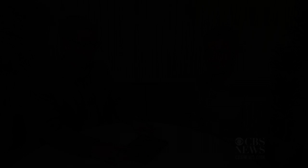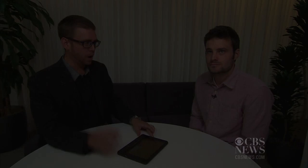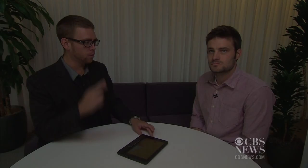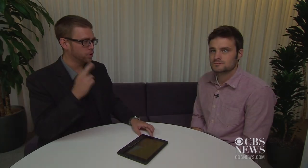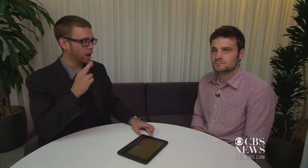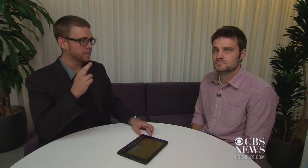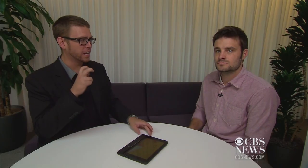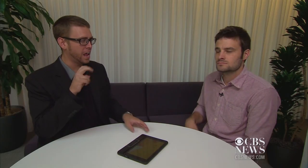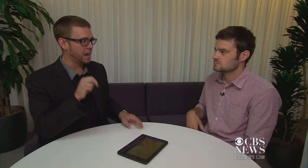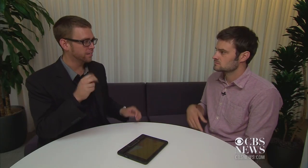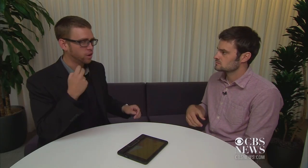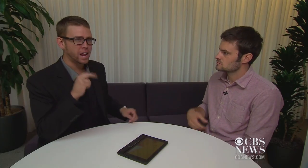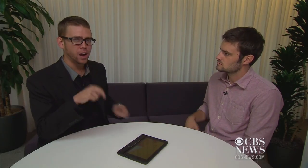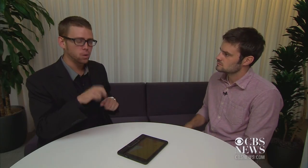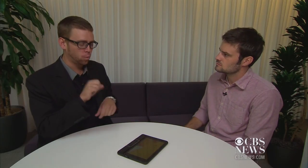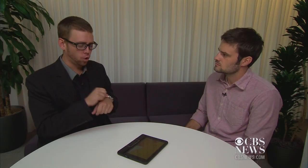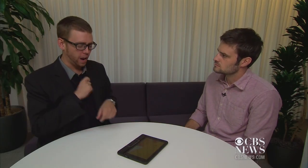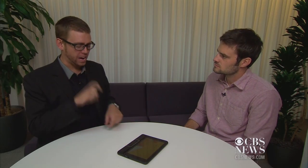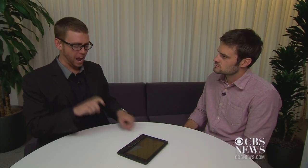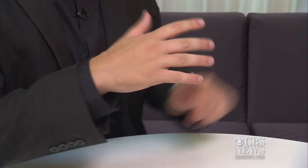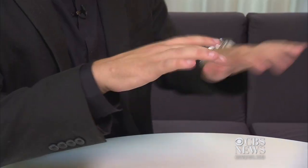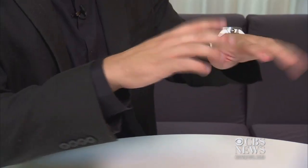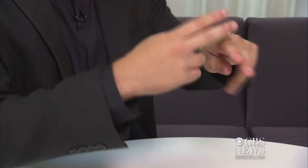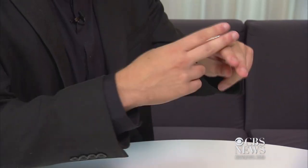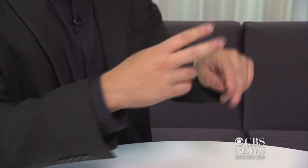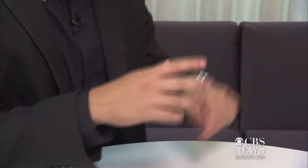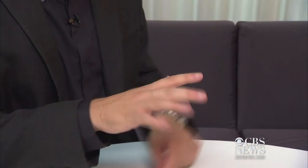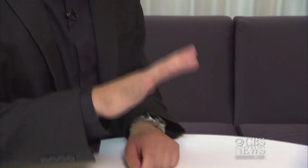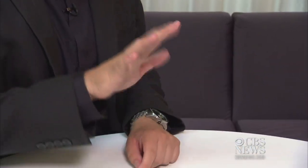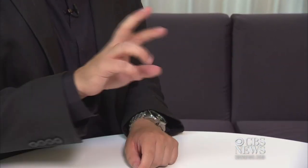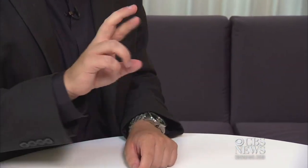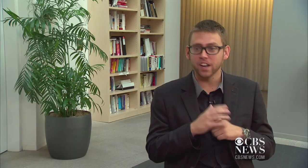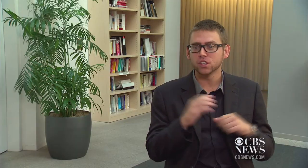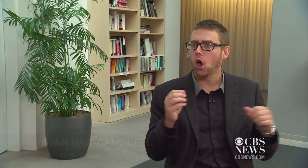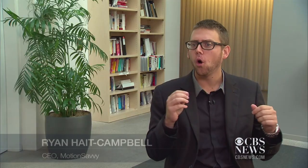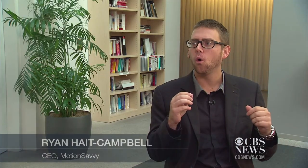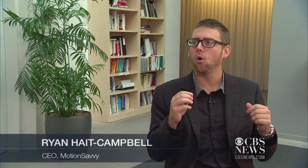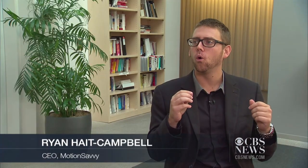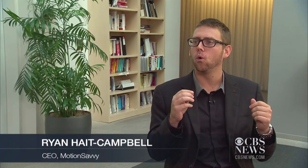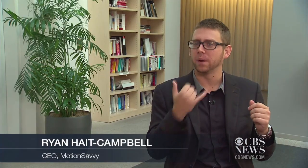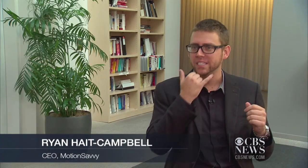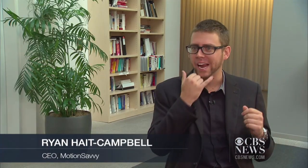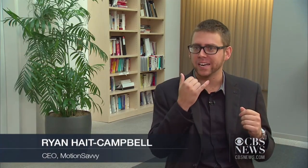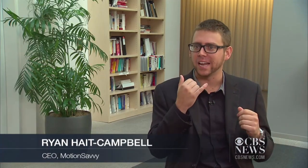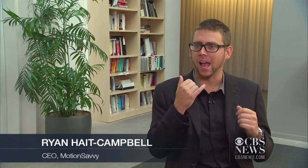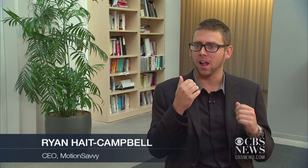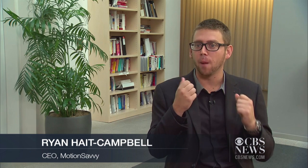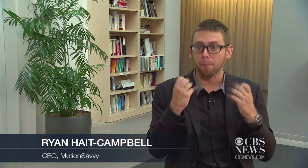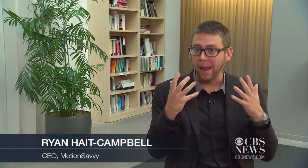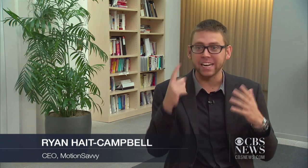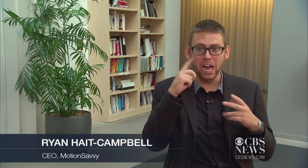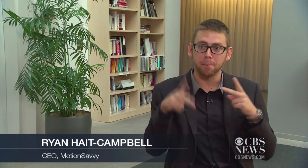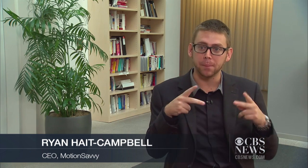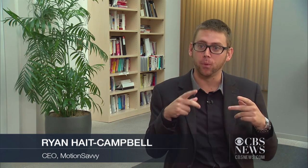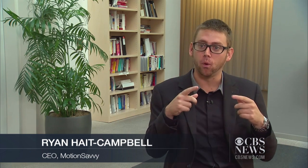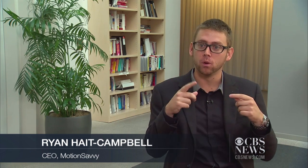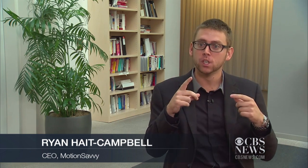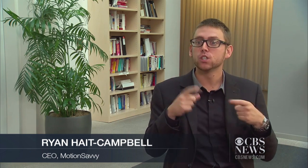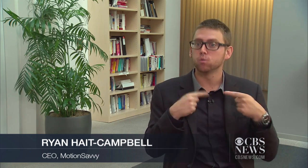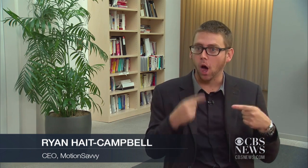Ryan Haight-Campbell was born deaf into a hearing family. It's no mistake that many deaf people struggle